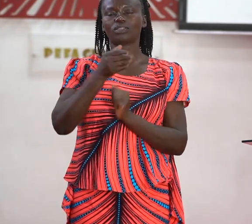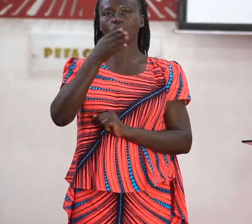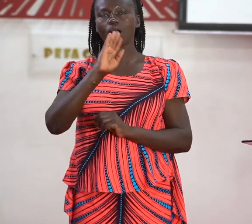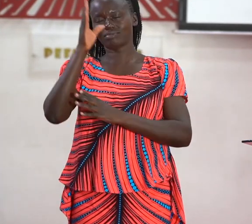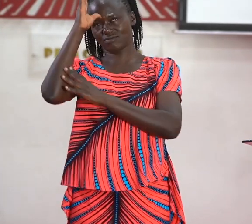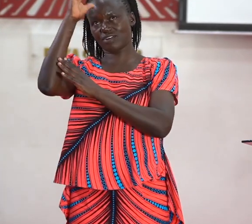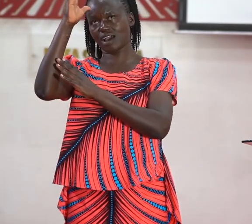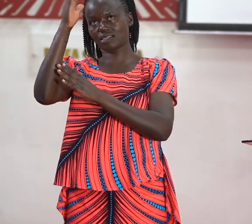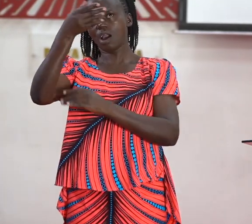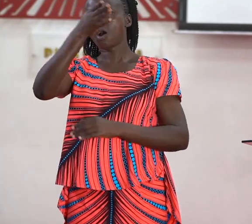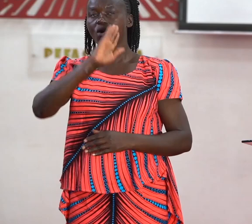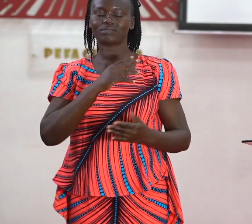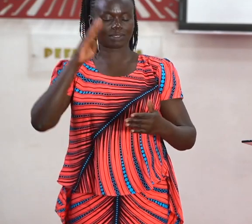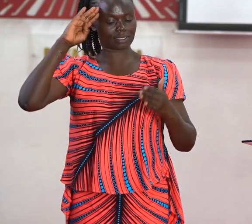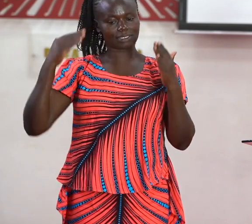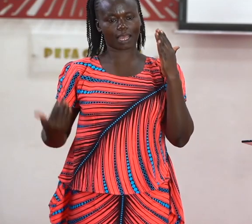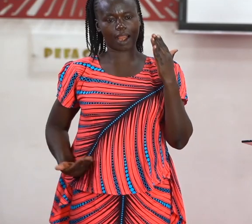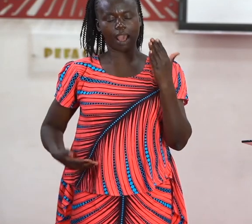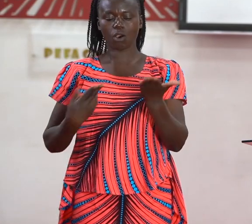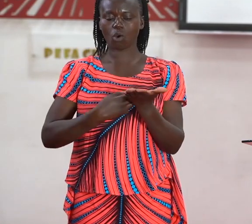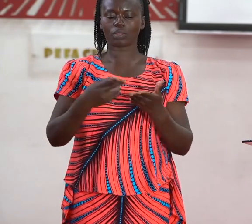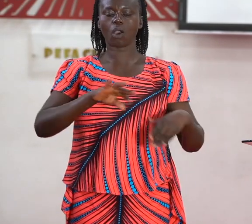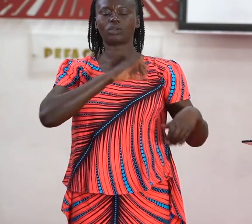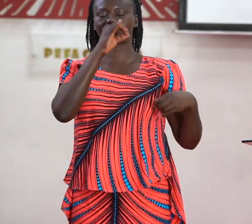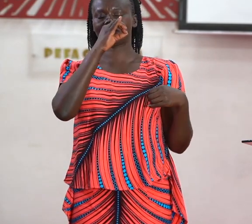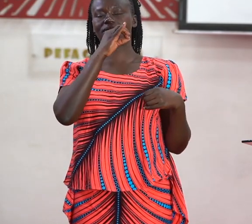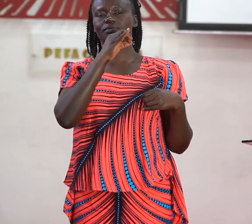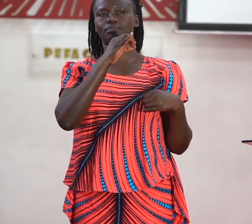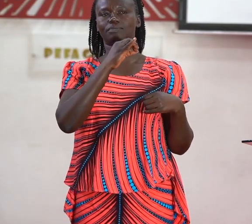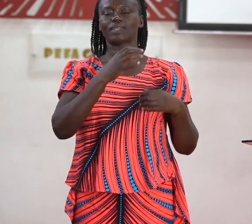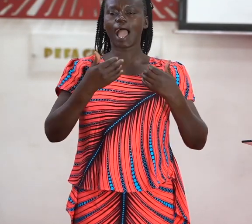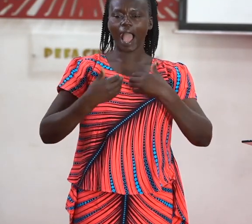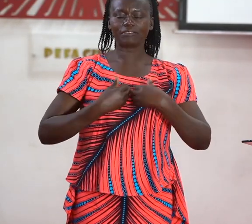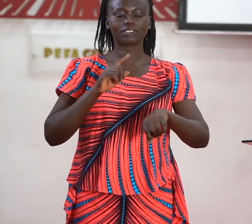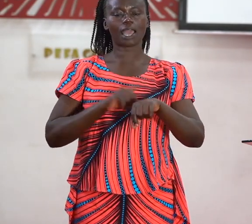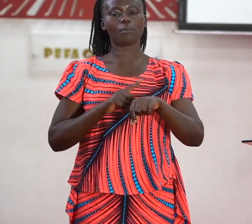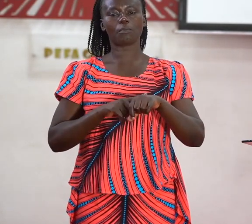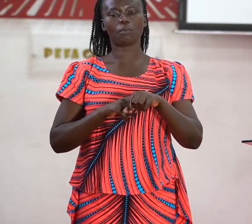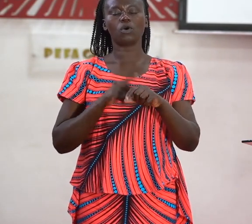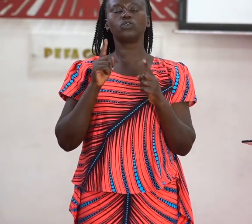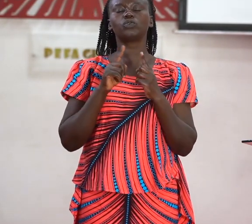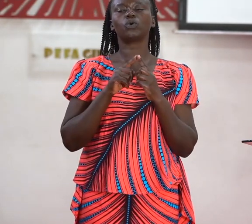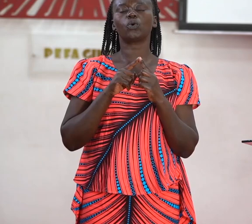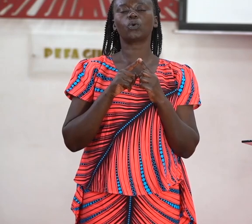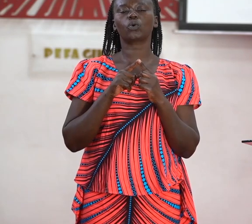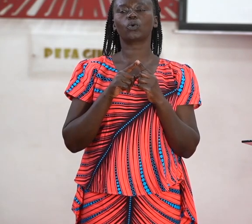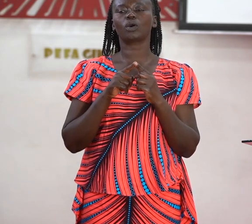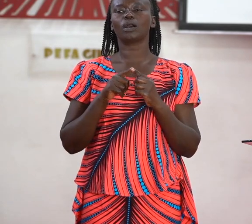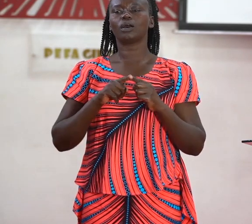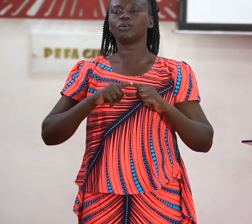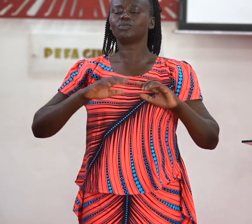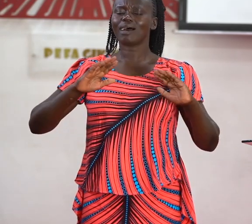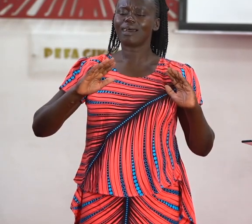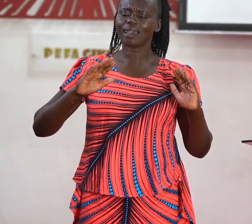Father, God the Son, and God the Holy Spirit. Have time to impart